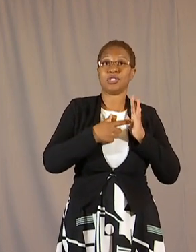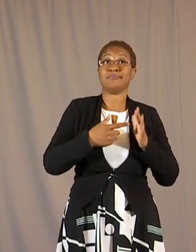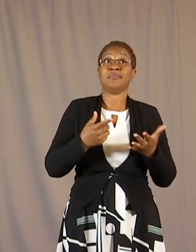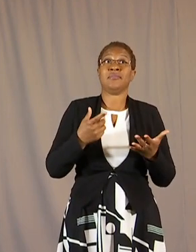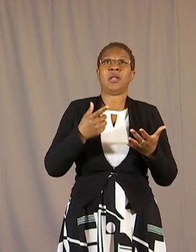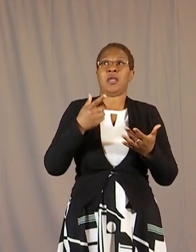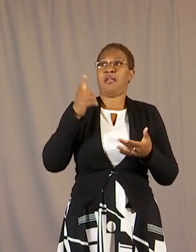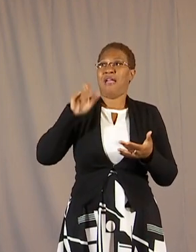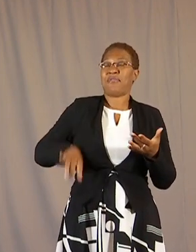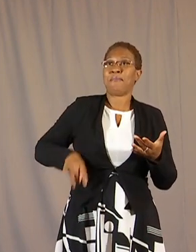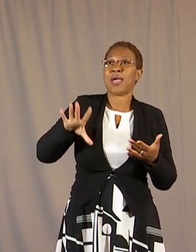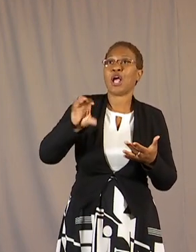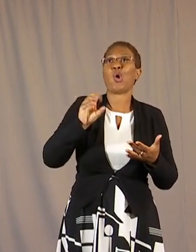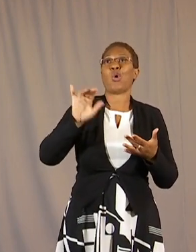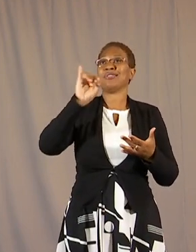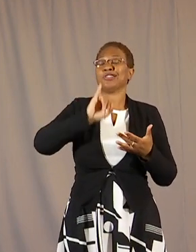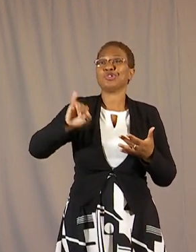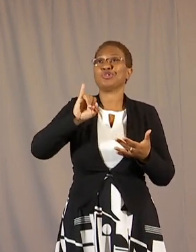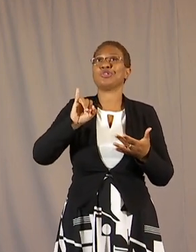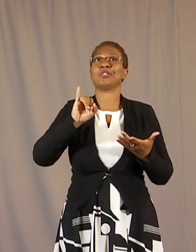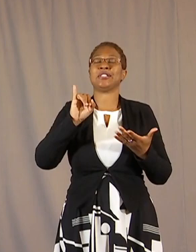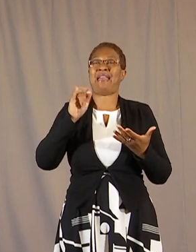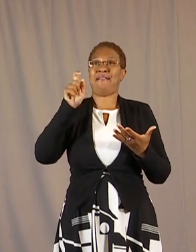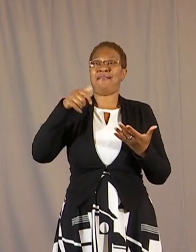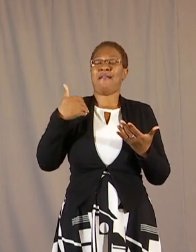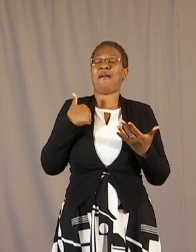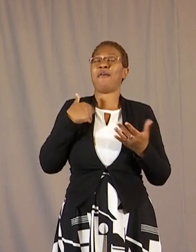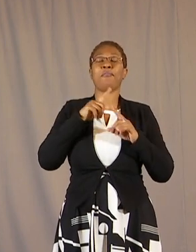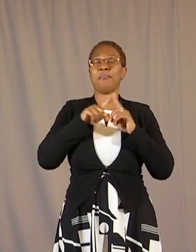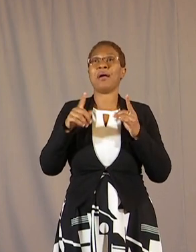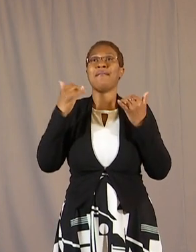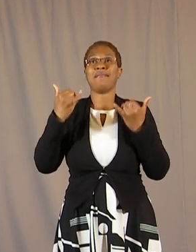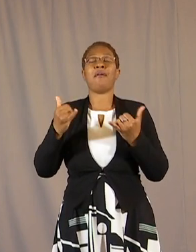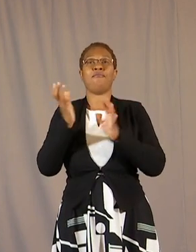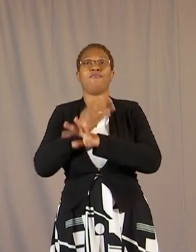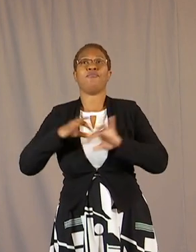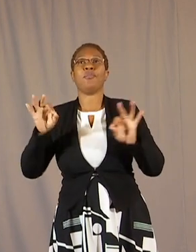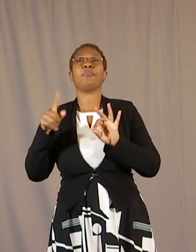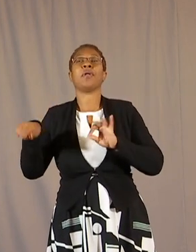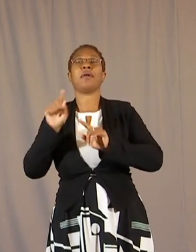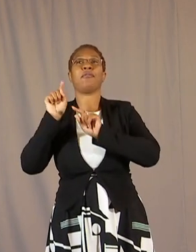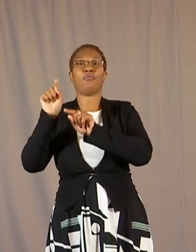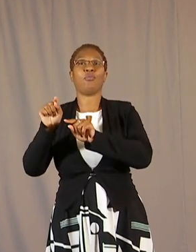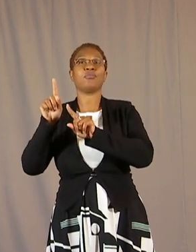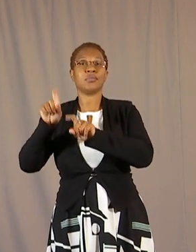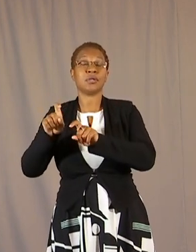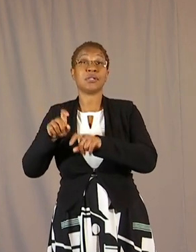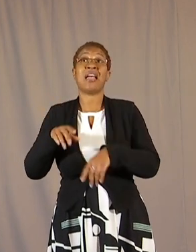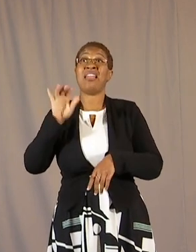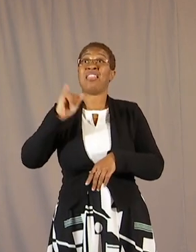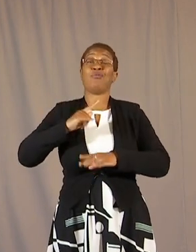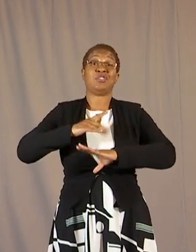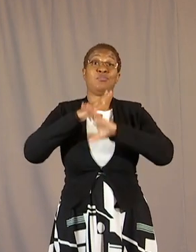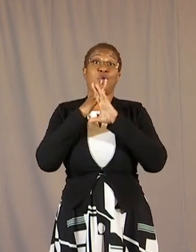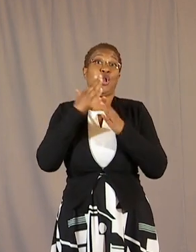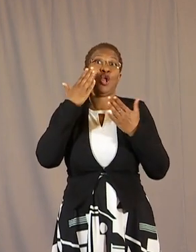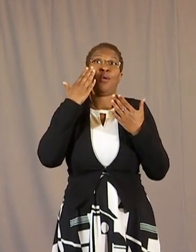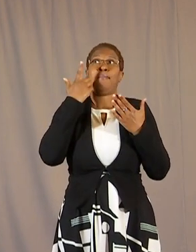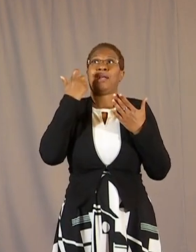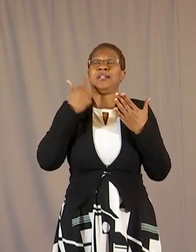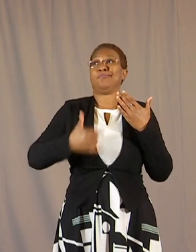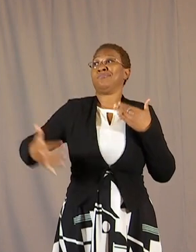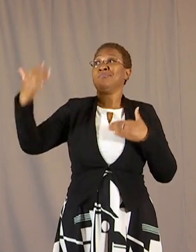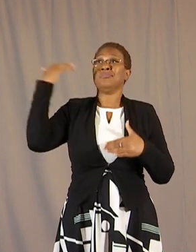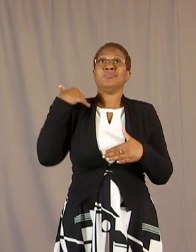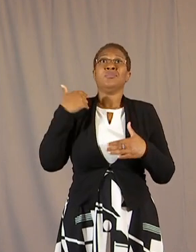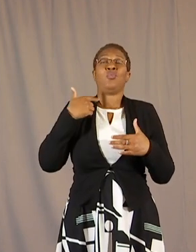having limitations on testing that Brenda talked about. Those were major, major hurdles because we didn't know who to treat, how to